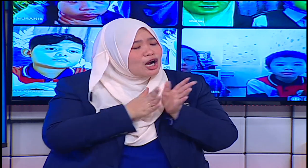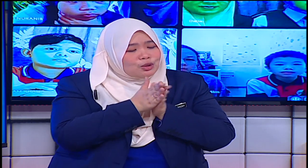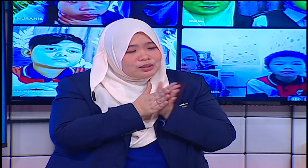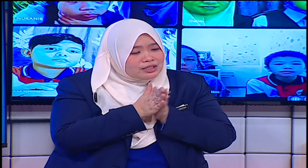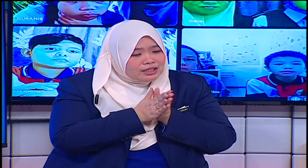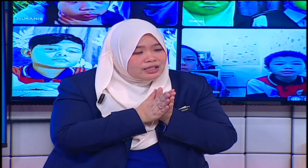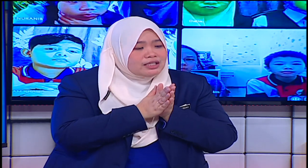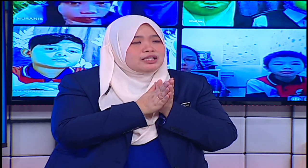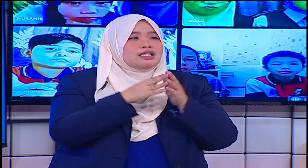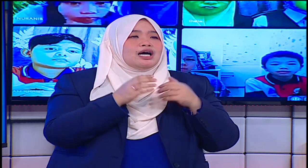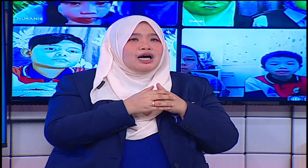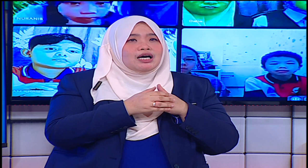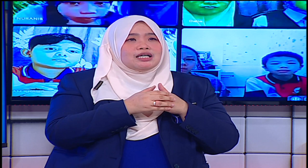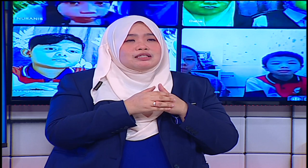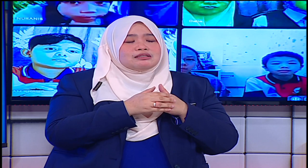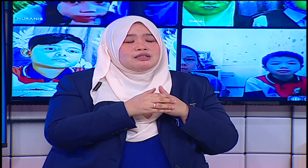Very hardworking.